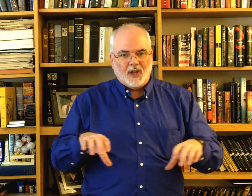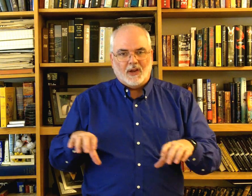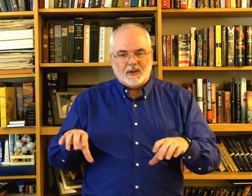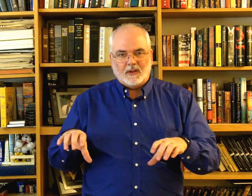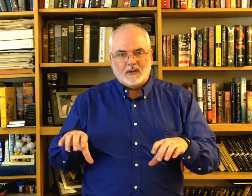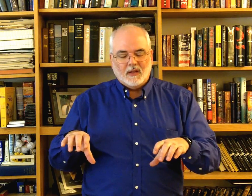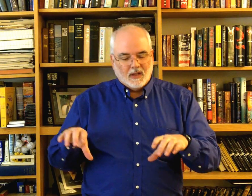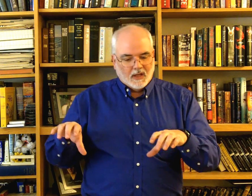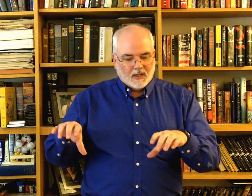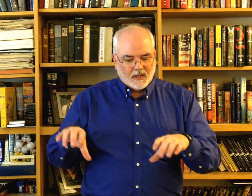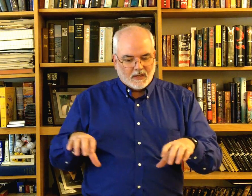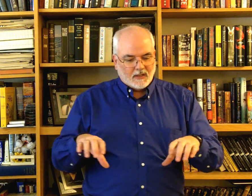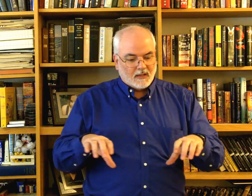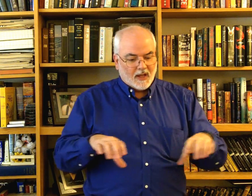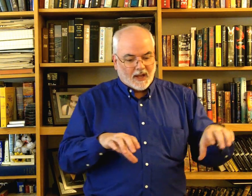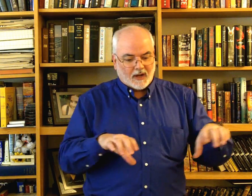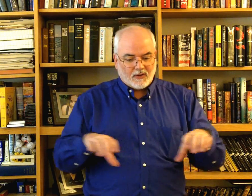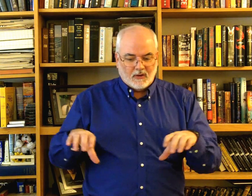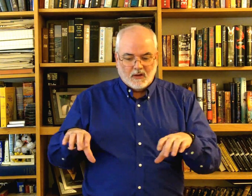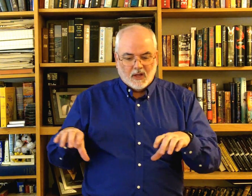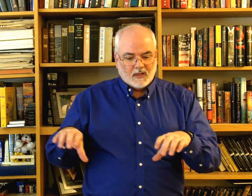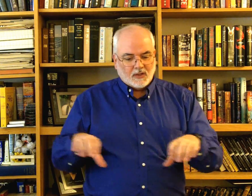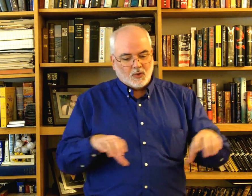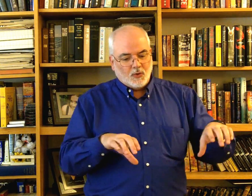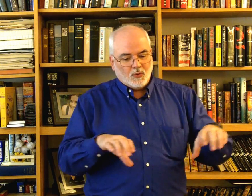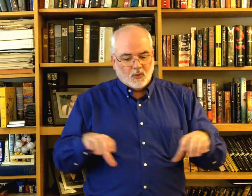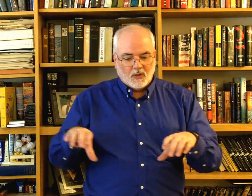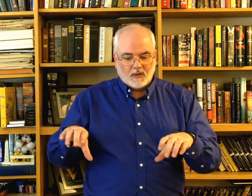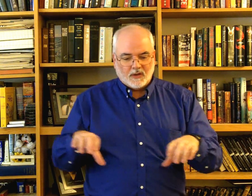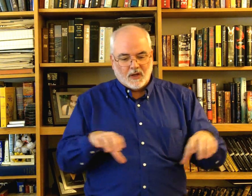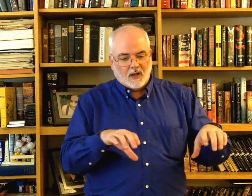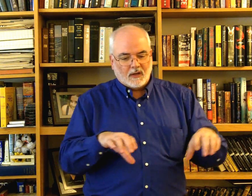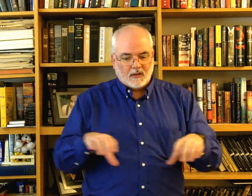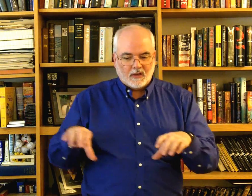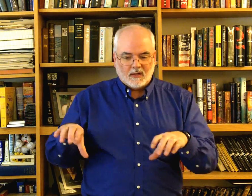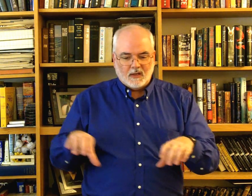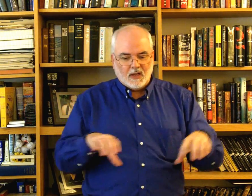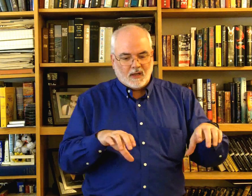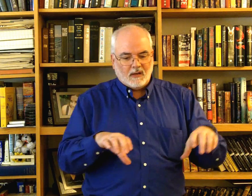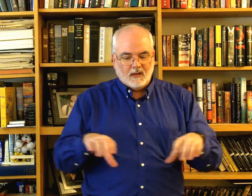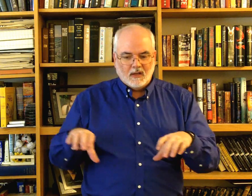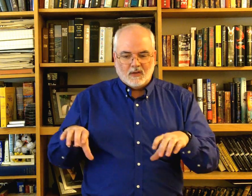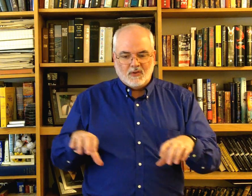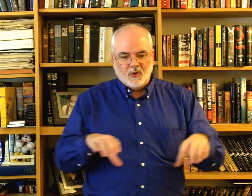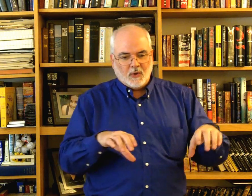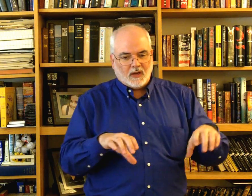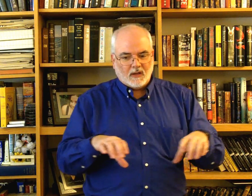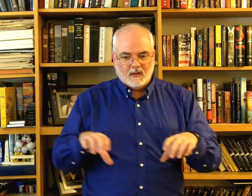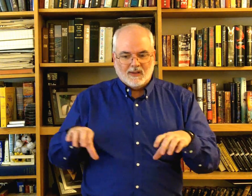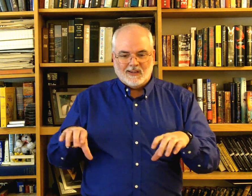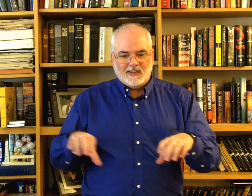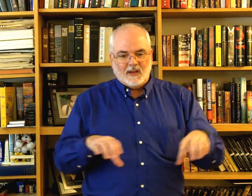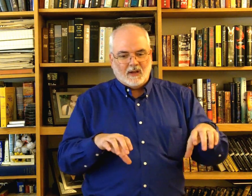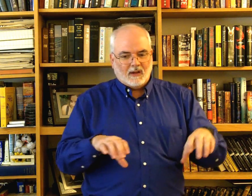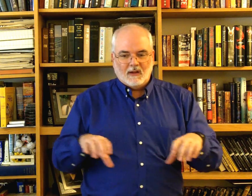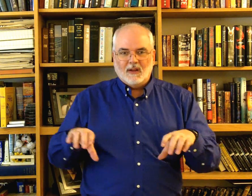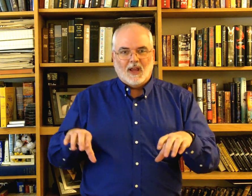done. This is action. This is do, done, did, doing, didding.